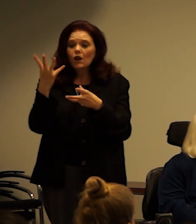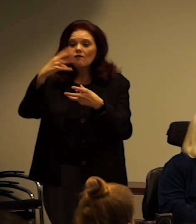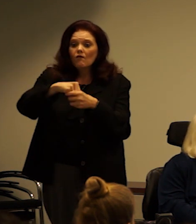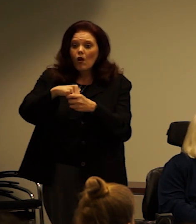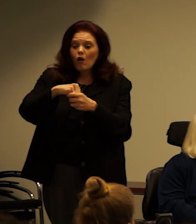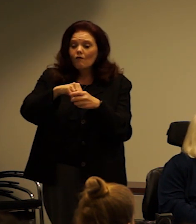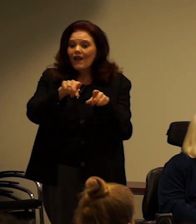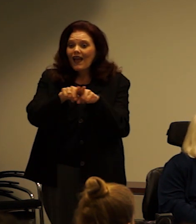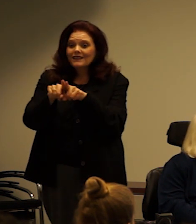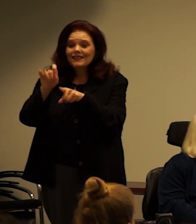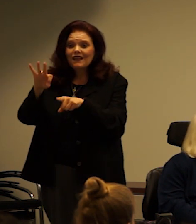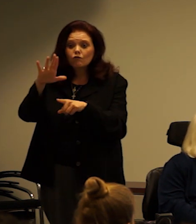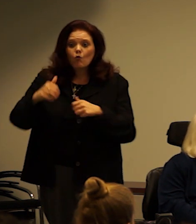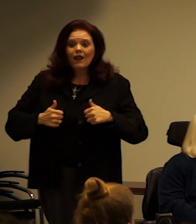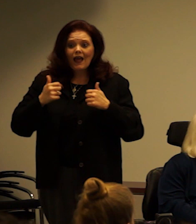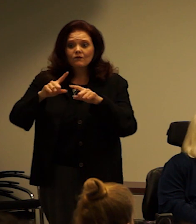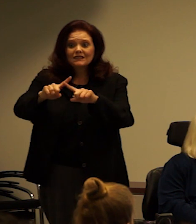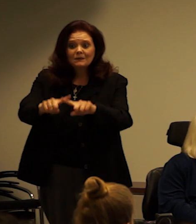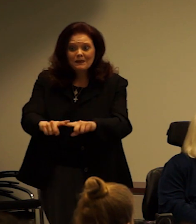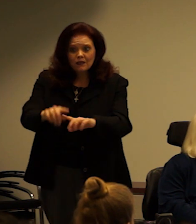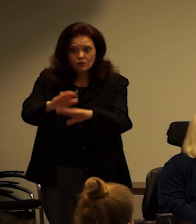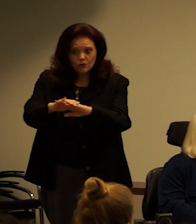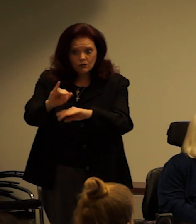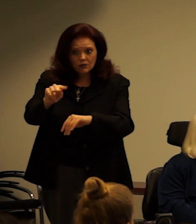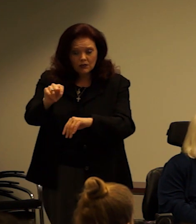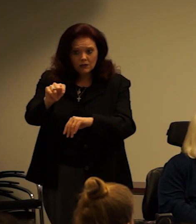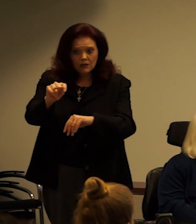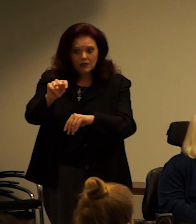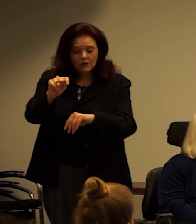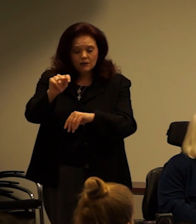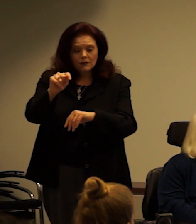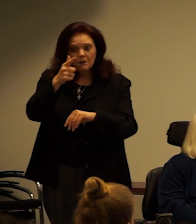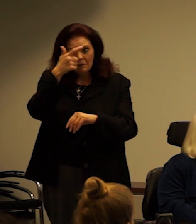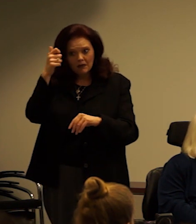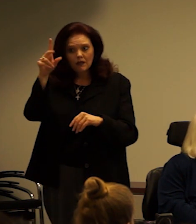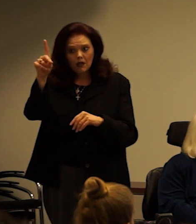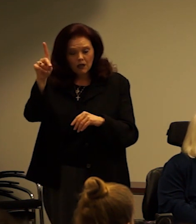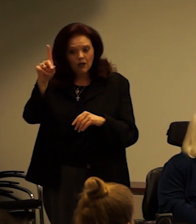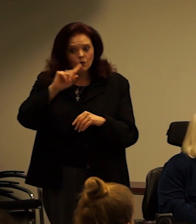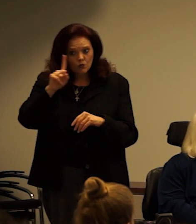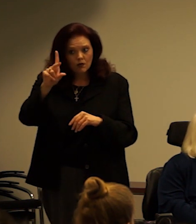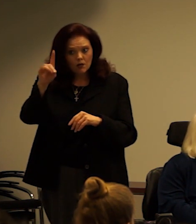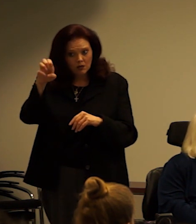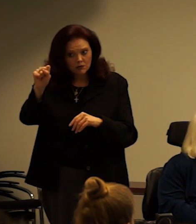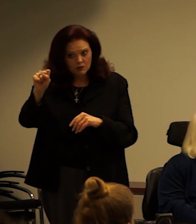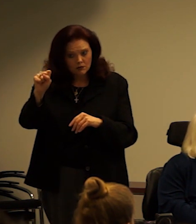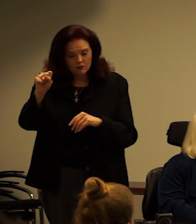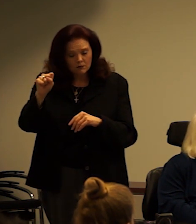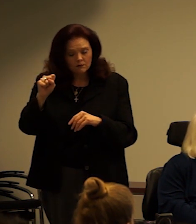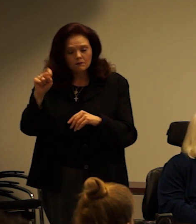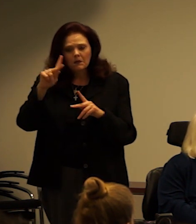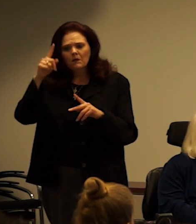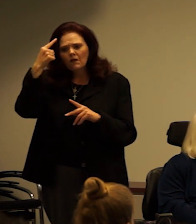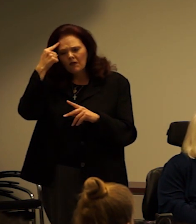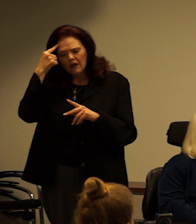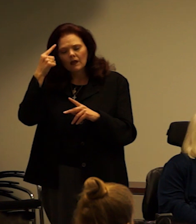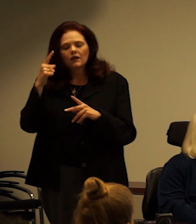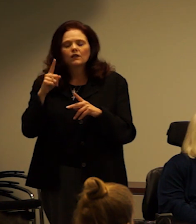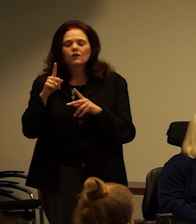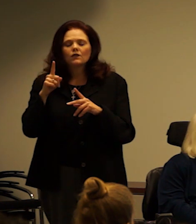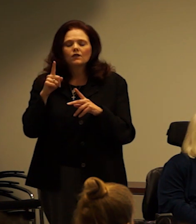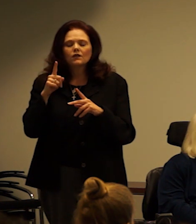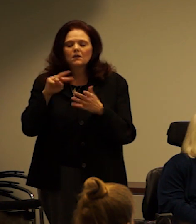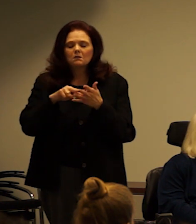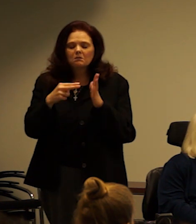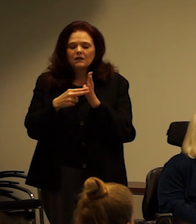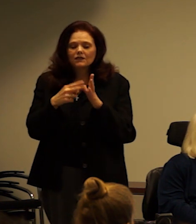if your life's depended on it, because it does. Okay, well, some people attribute that to just get involved as if your life depended on it, because it does.